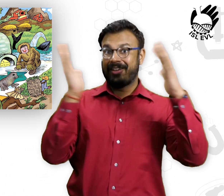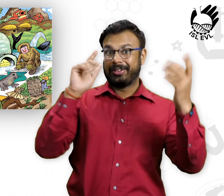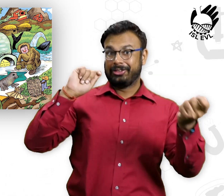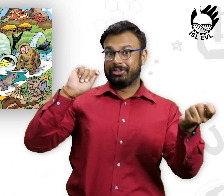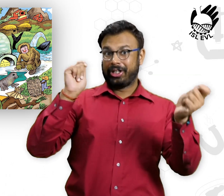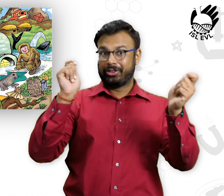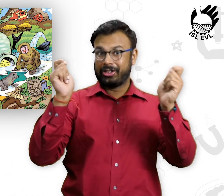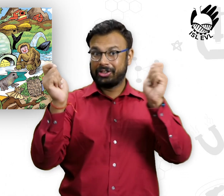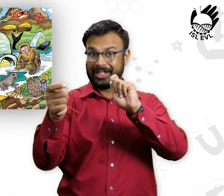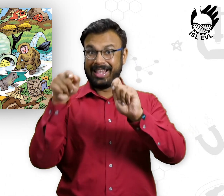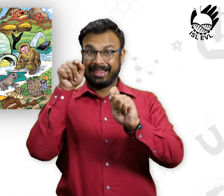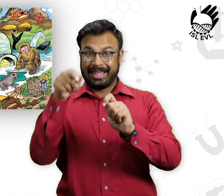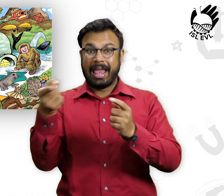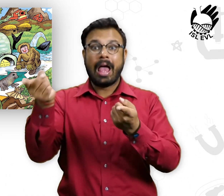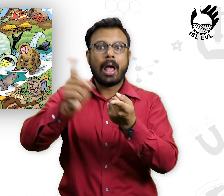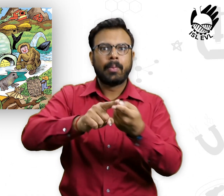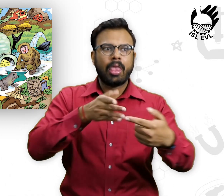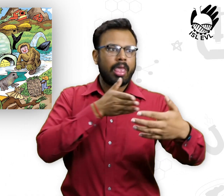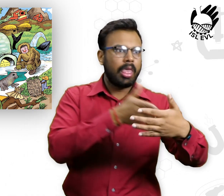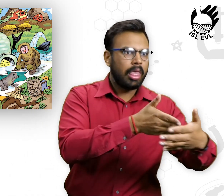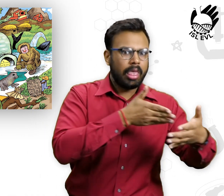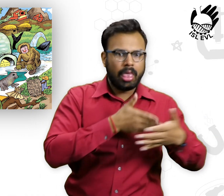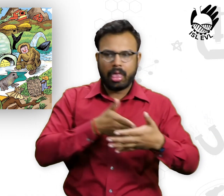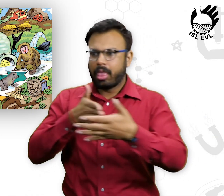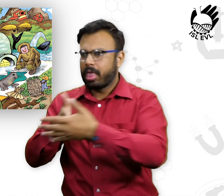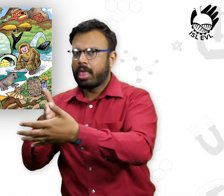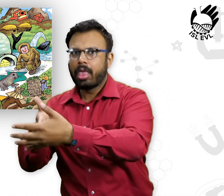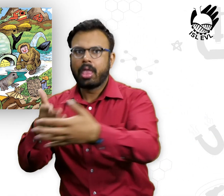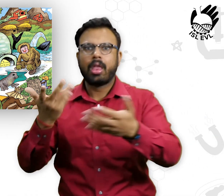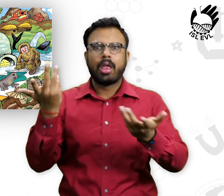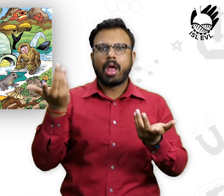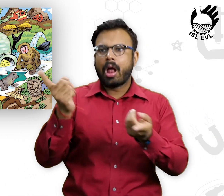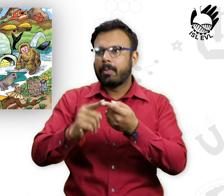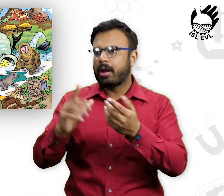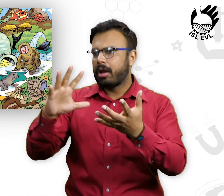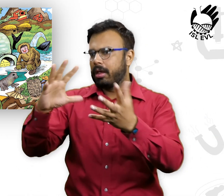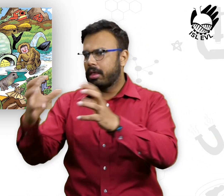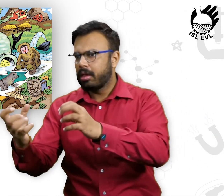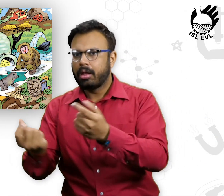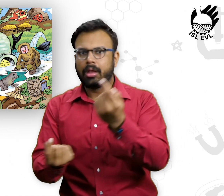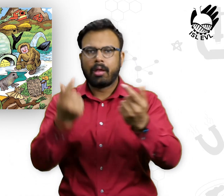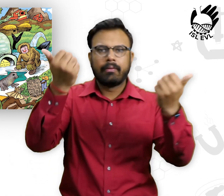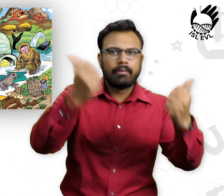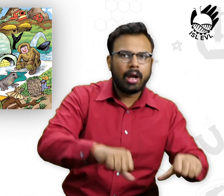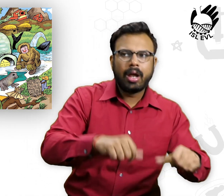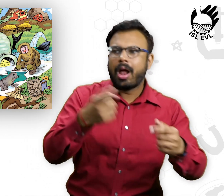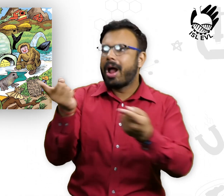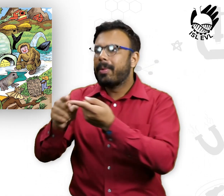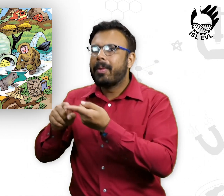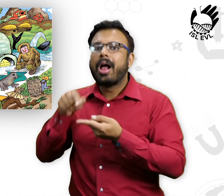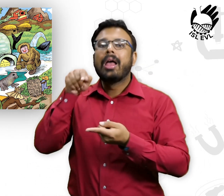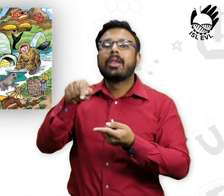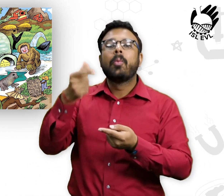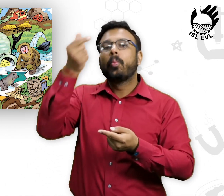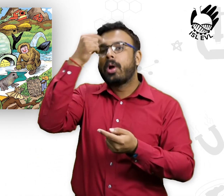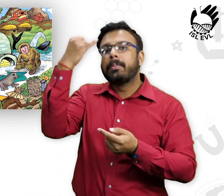Climate change can bring catastrophe impacting our environment and